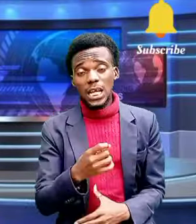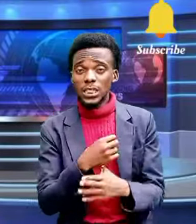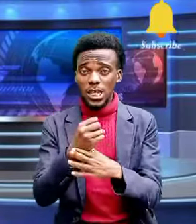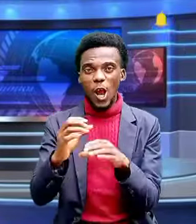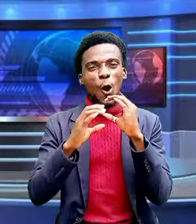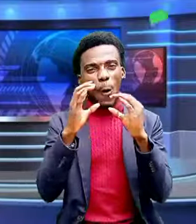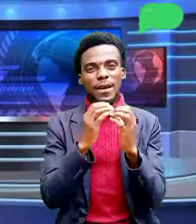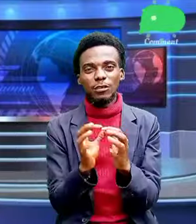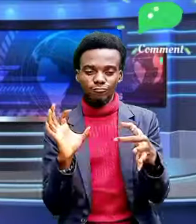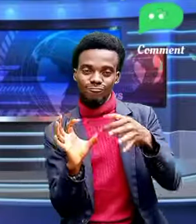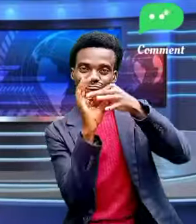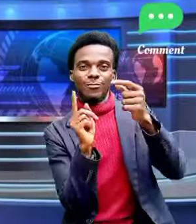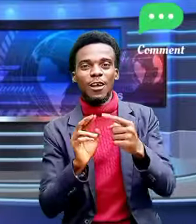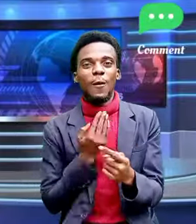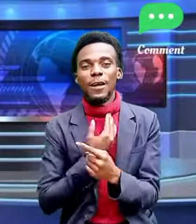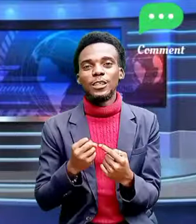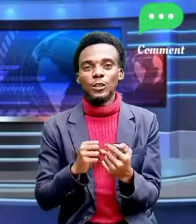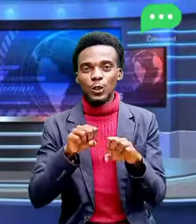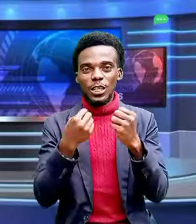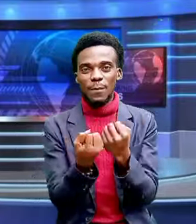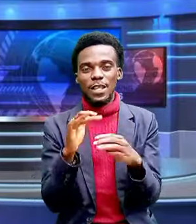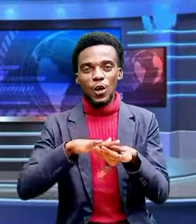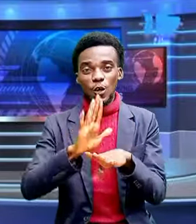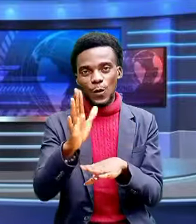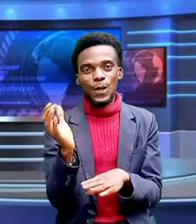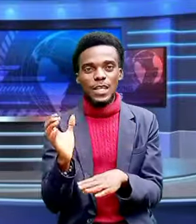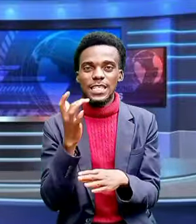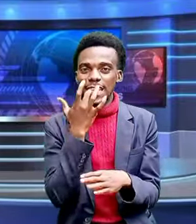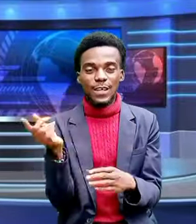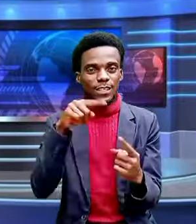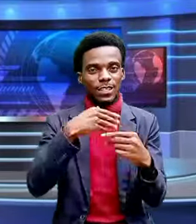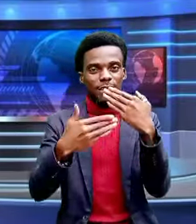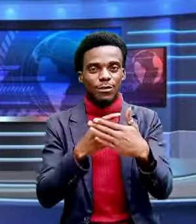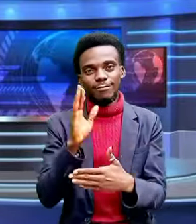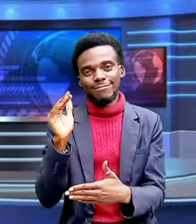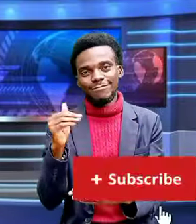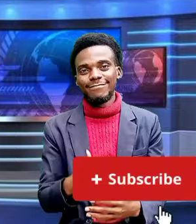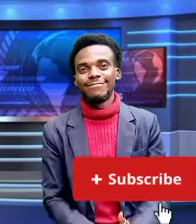subscribe on our social media handles on your screen. Until next week. Bye.